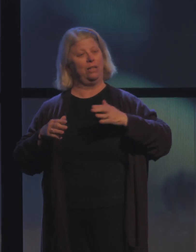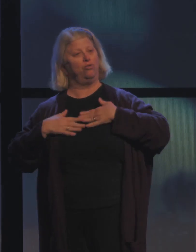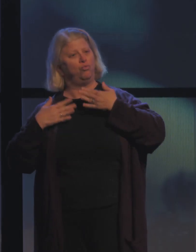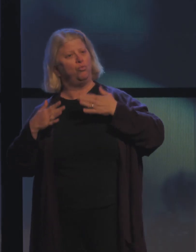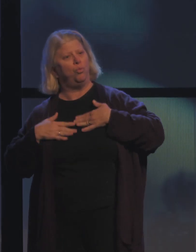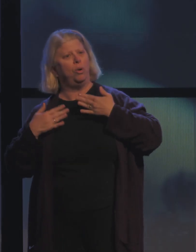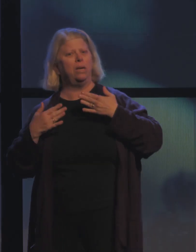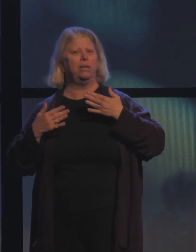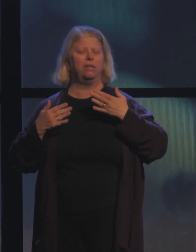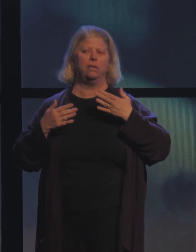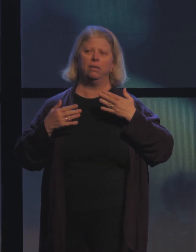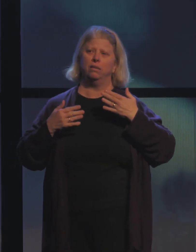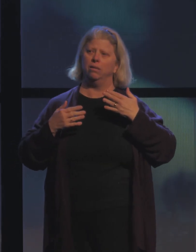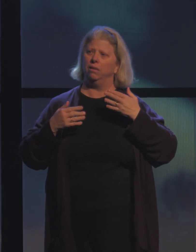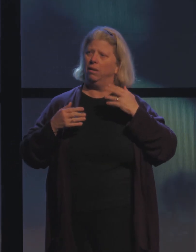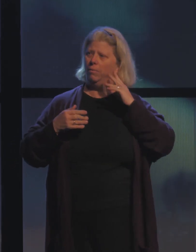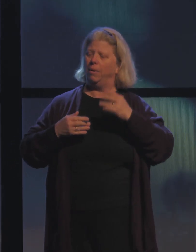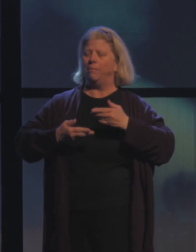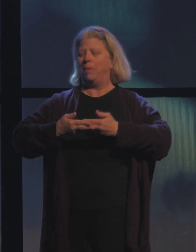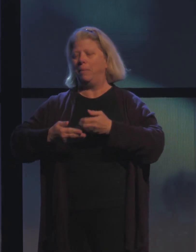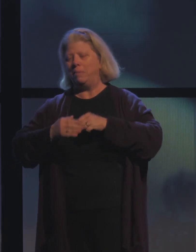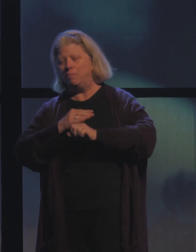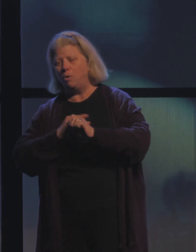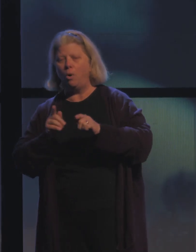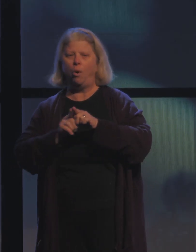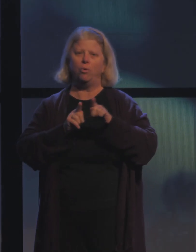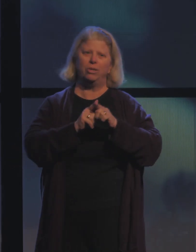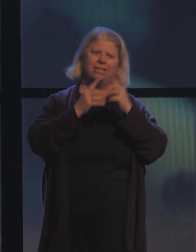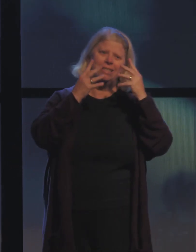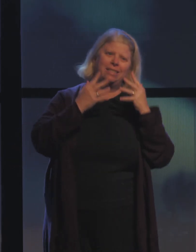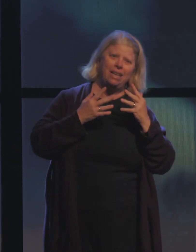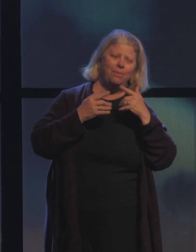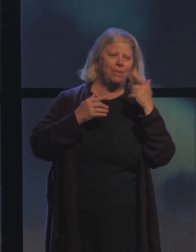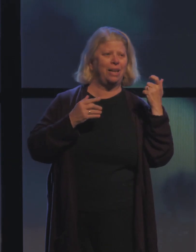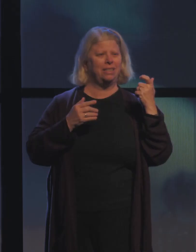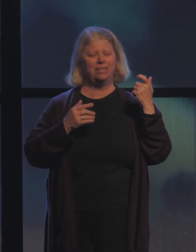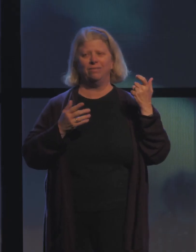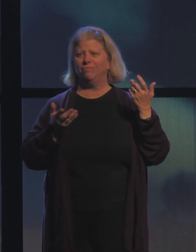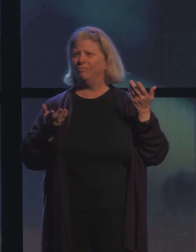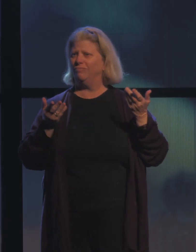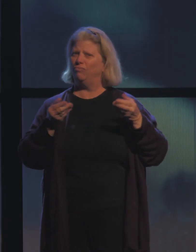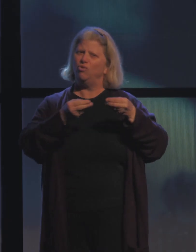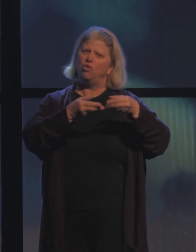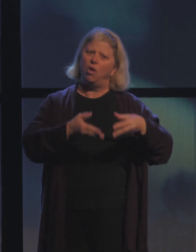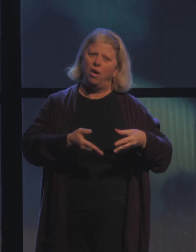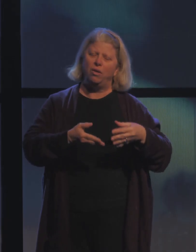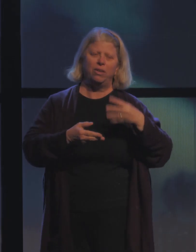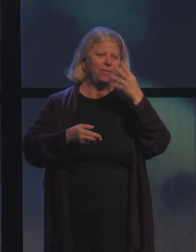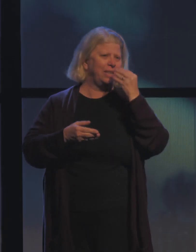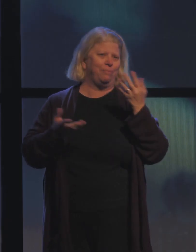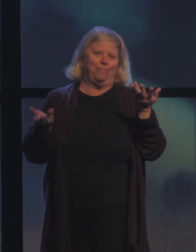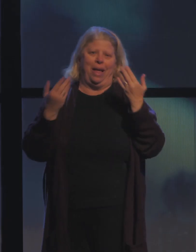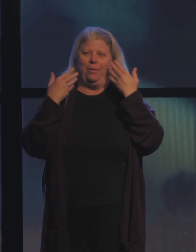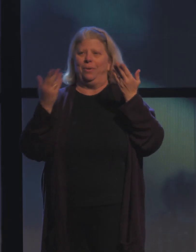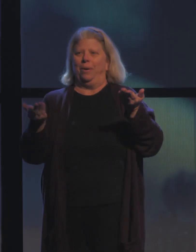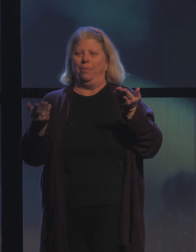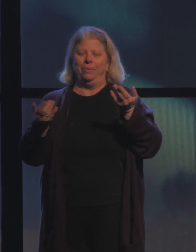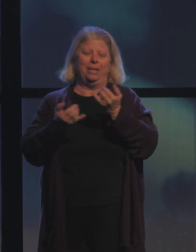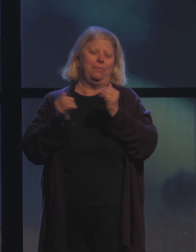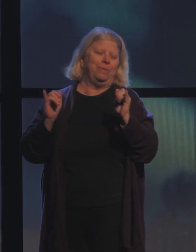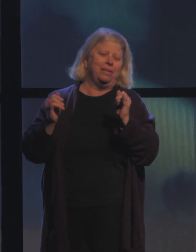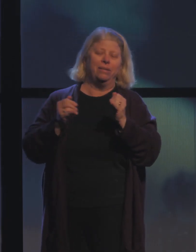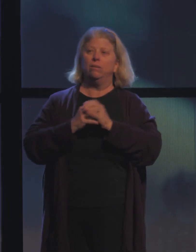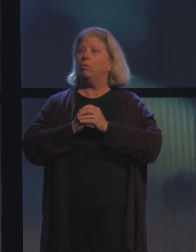joy, maybe there was a baby, but then there's also a sadness because of, loss of sleep, I don't know,